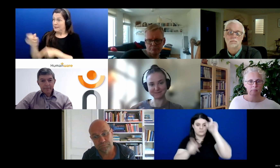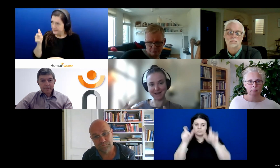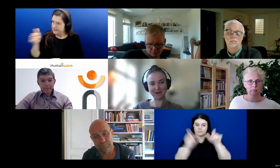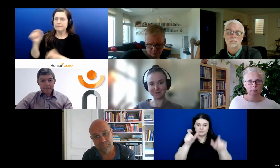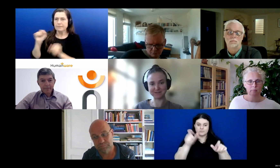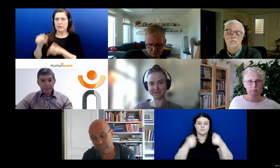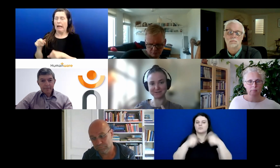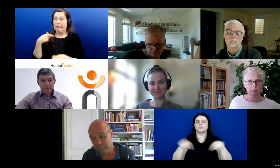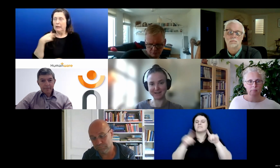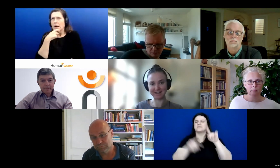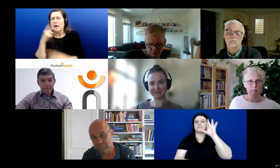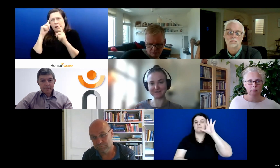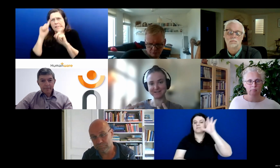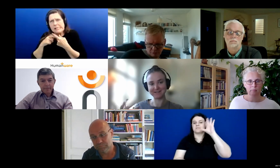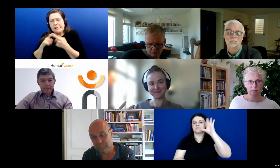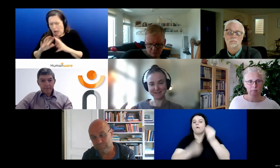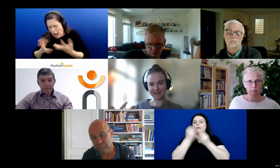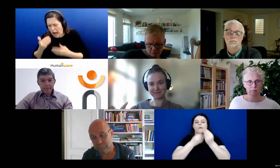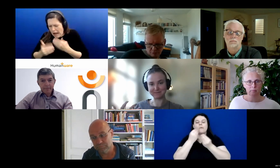out how to create